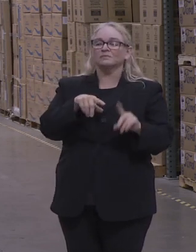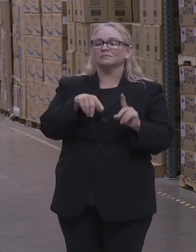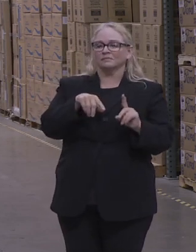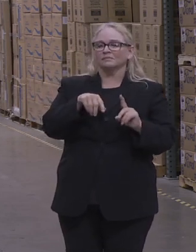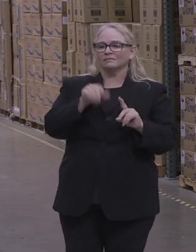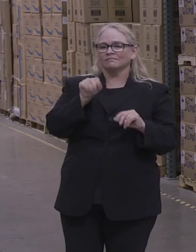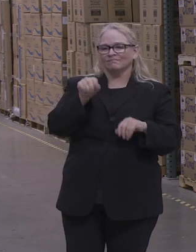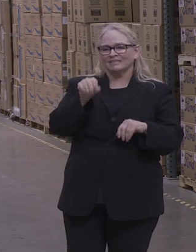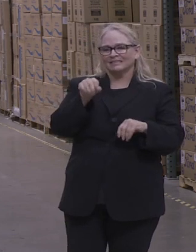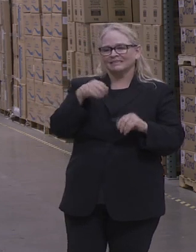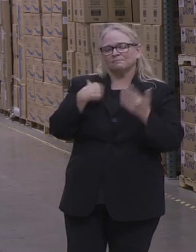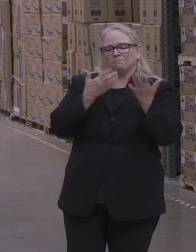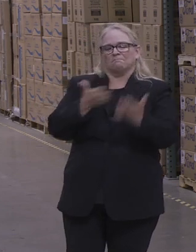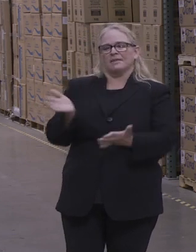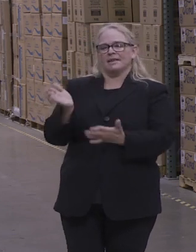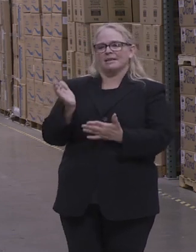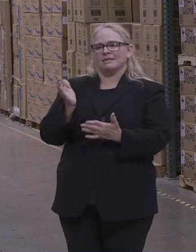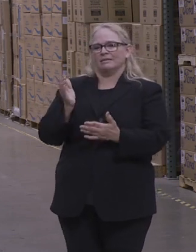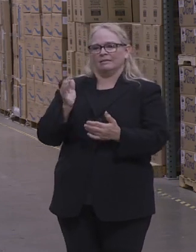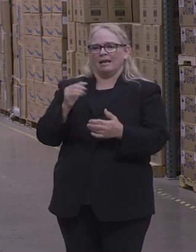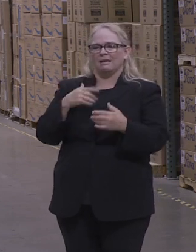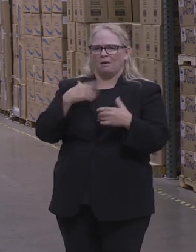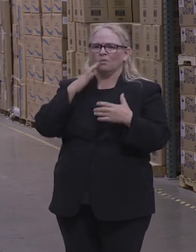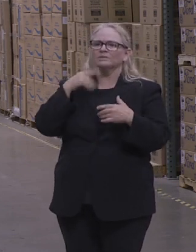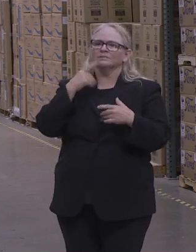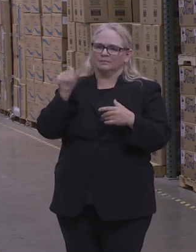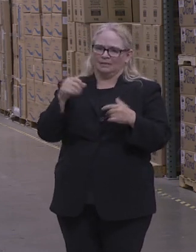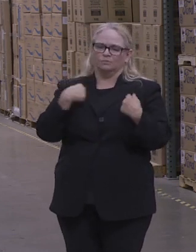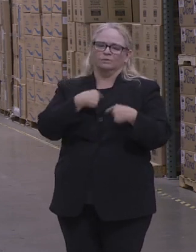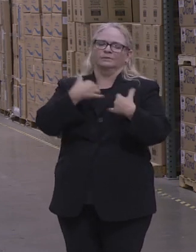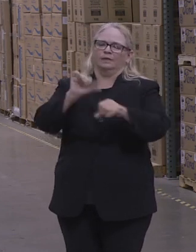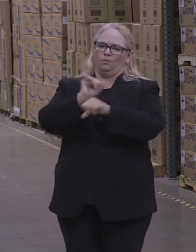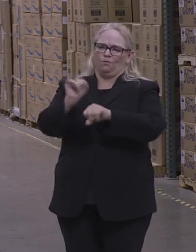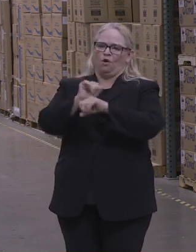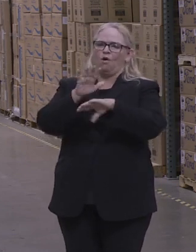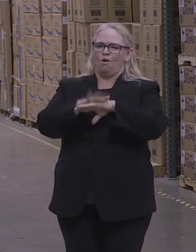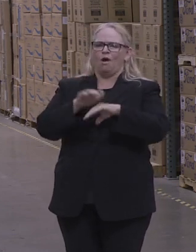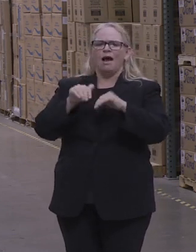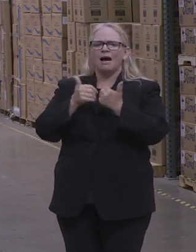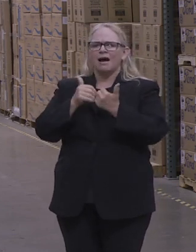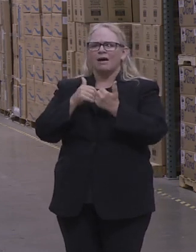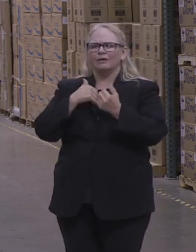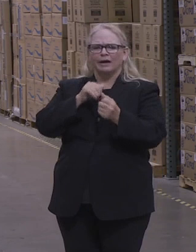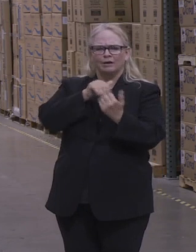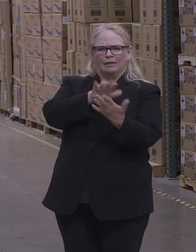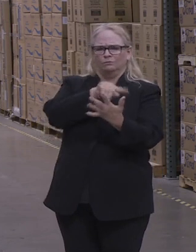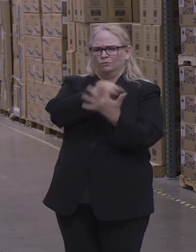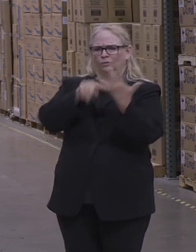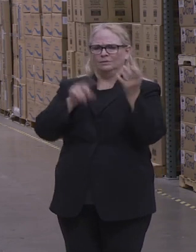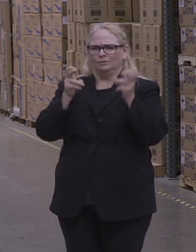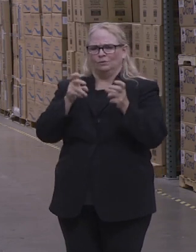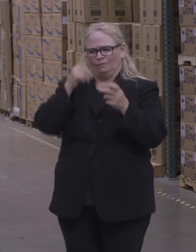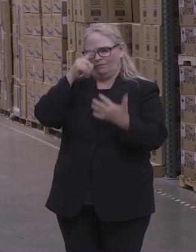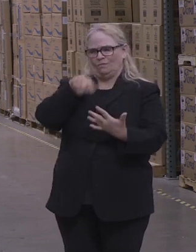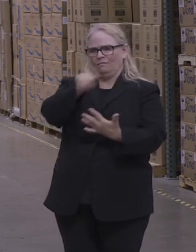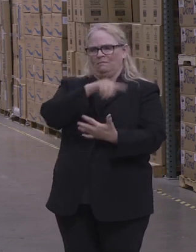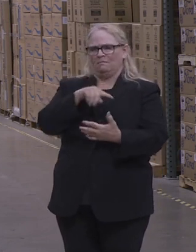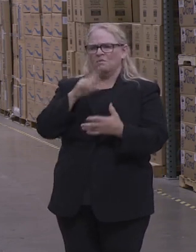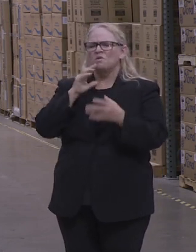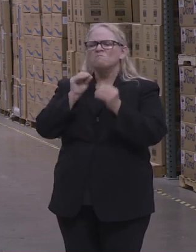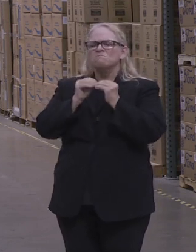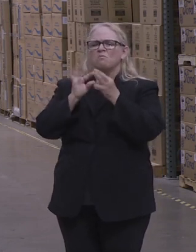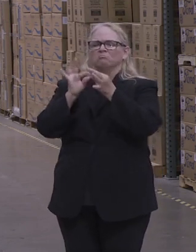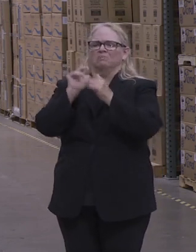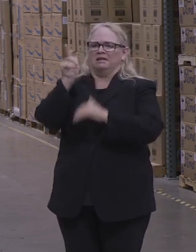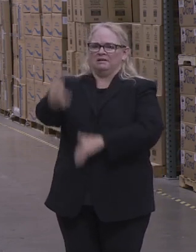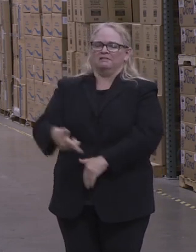flavor of yes and. We are working on a series of things. More you'll hear about Friday, and certainly look forward to